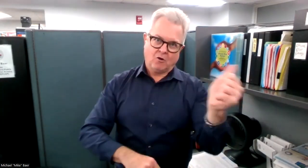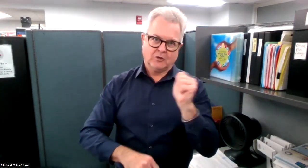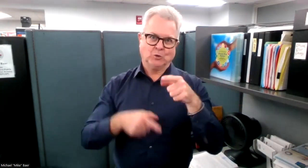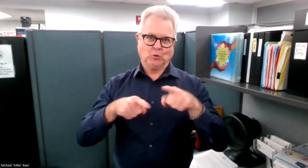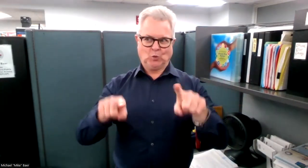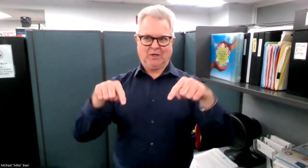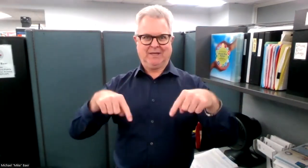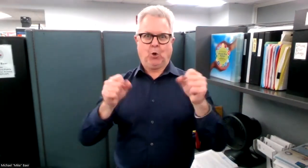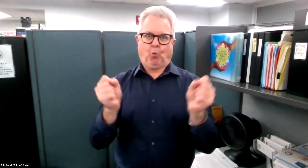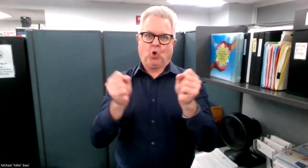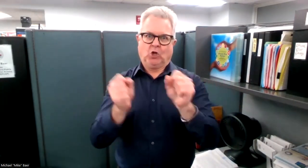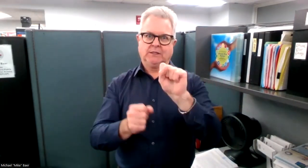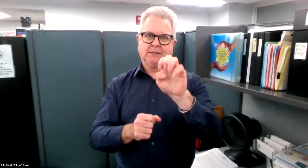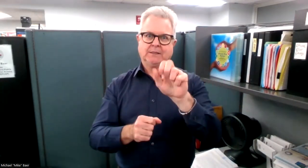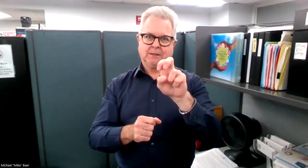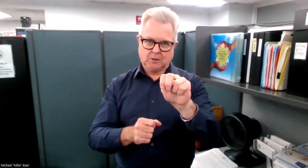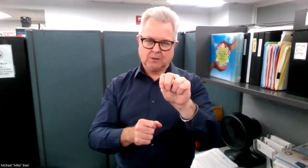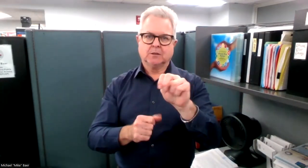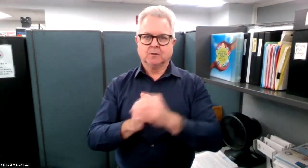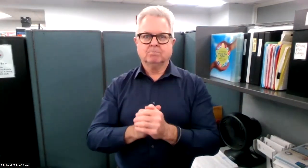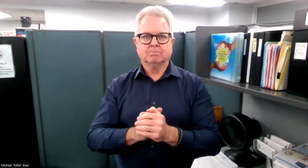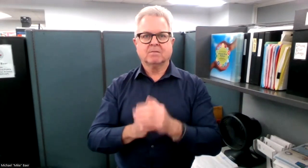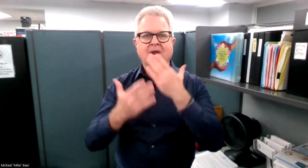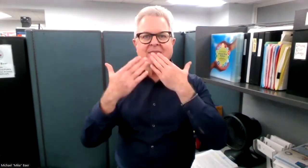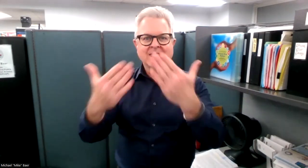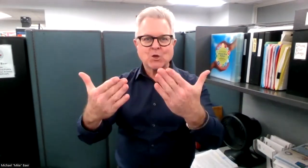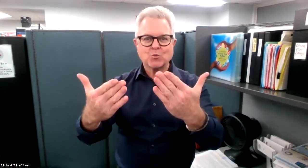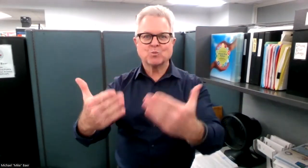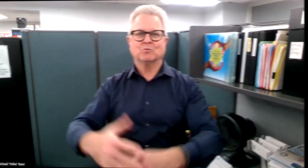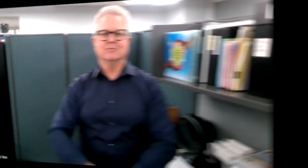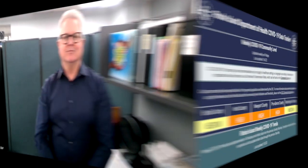protect yourself as well as others during this winter season. Thank you.